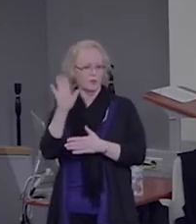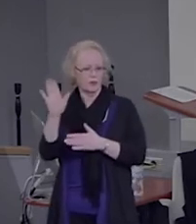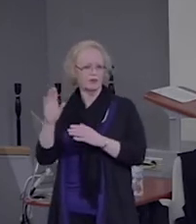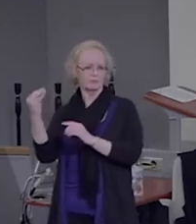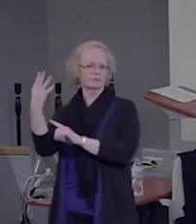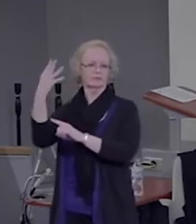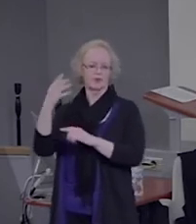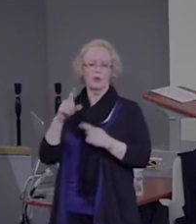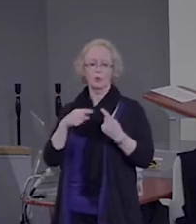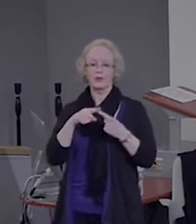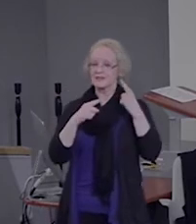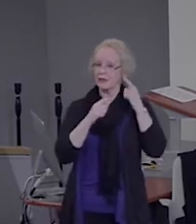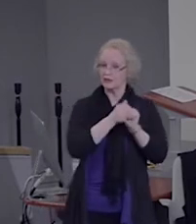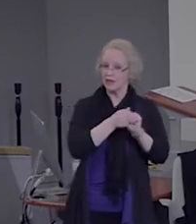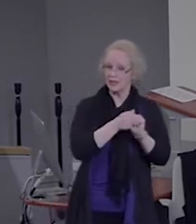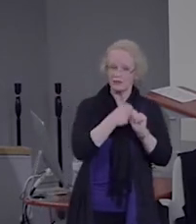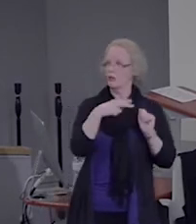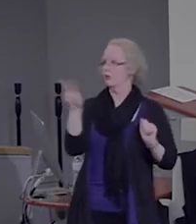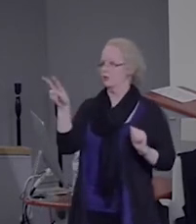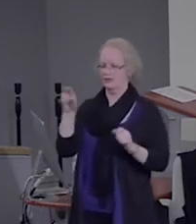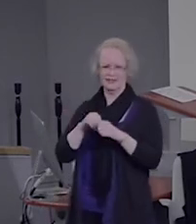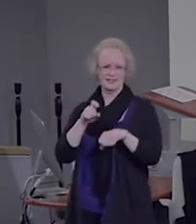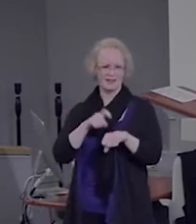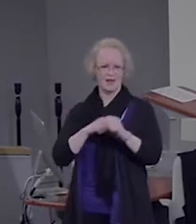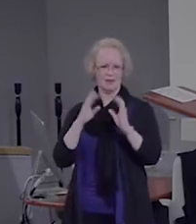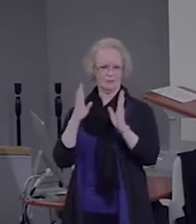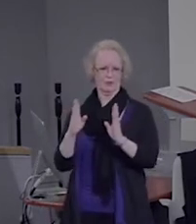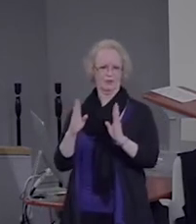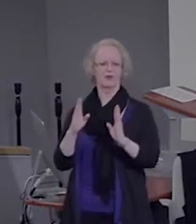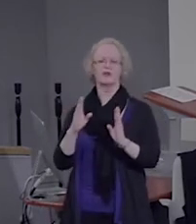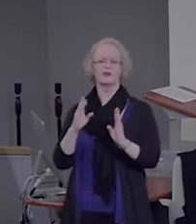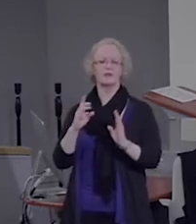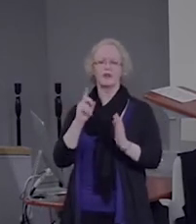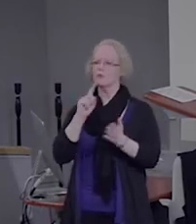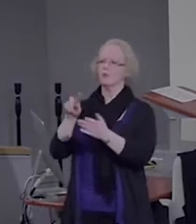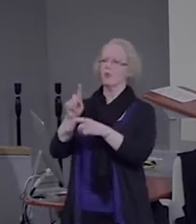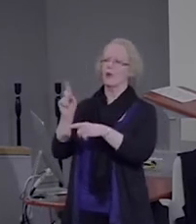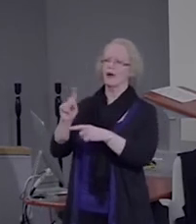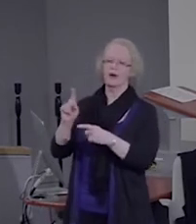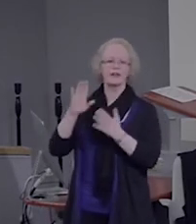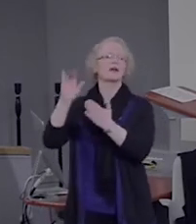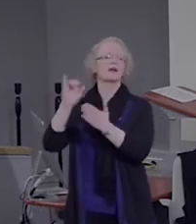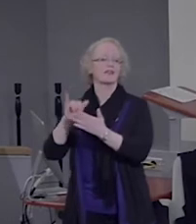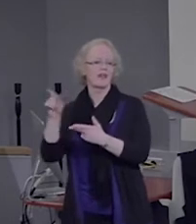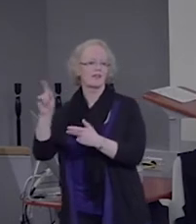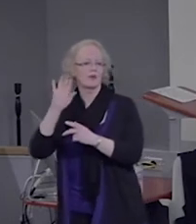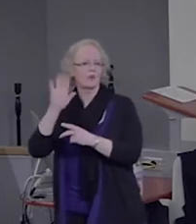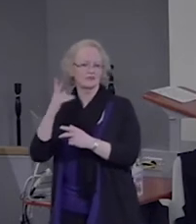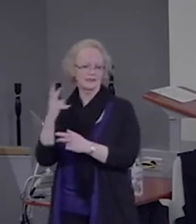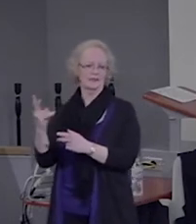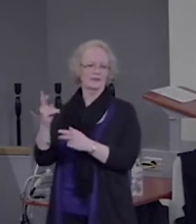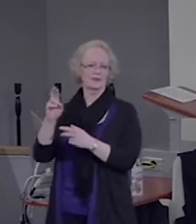the sound changed and they looked in the time window to where the reward was going show up so operant conditioning